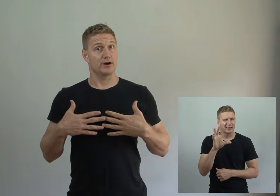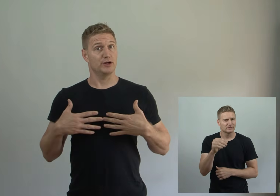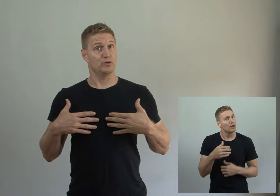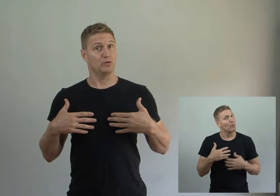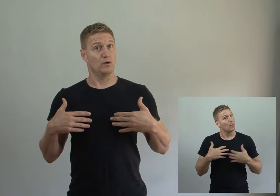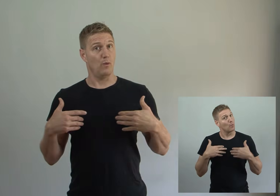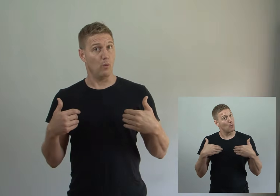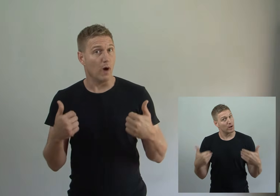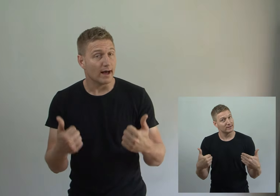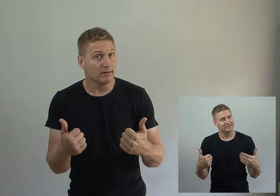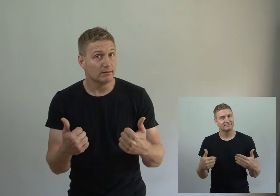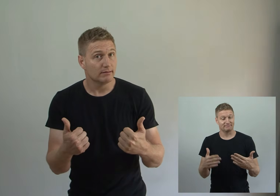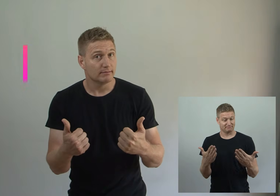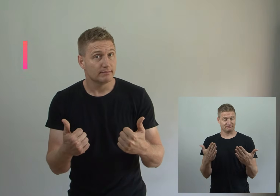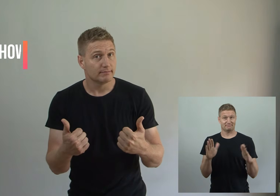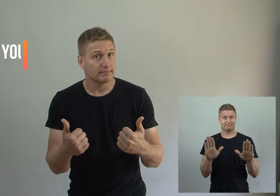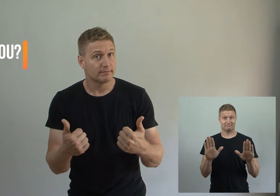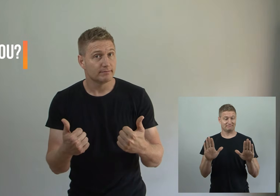Are you well?